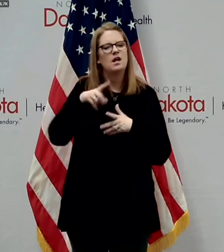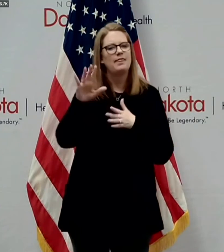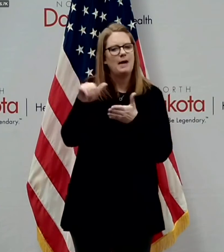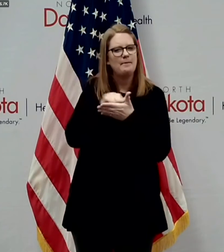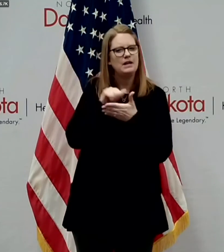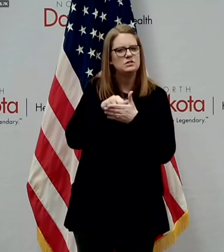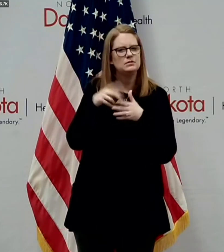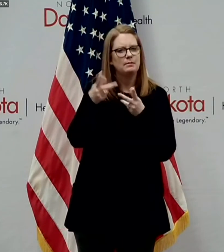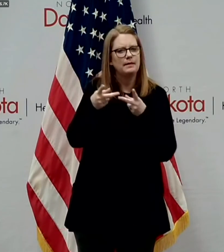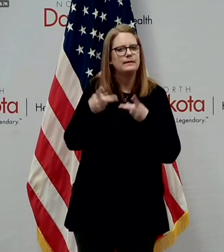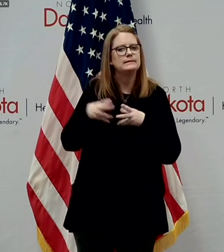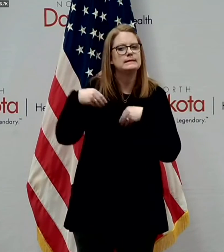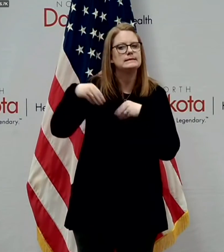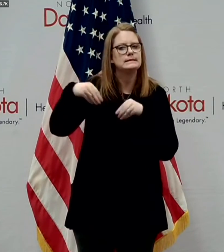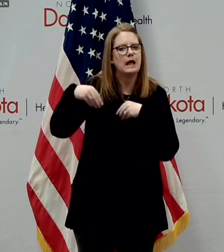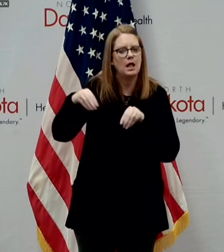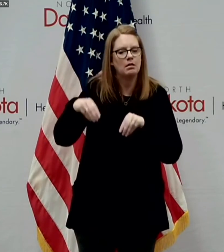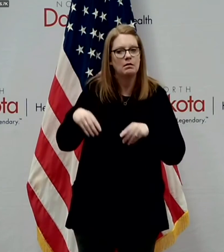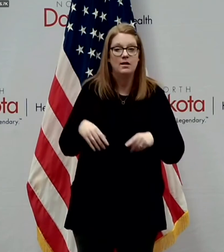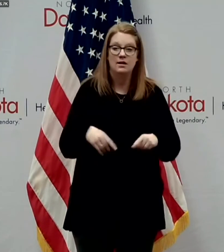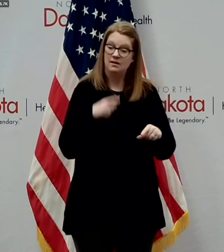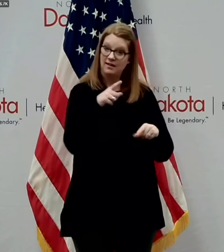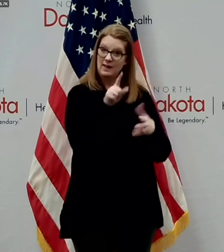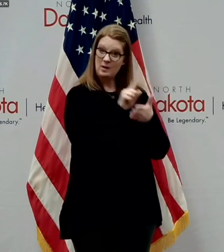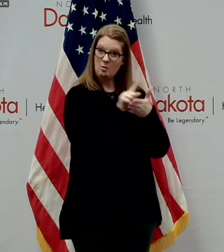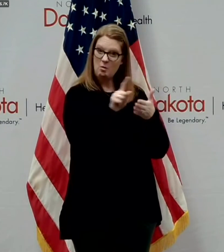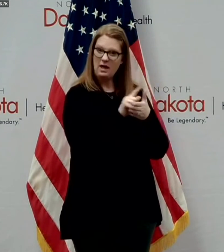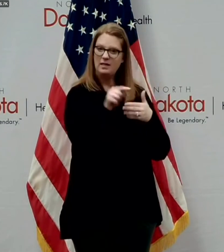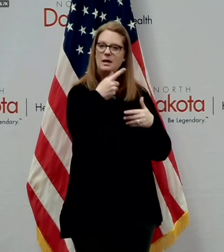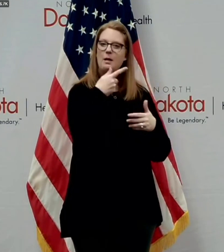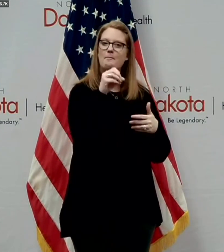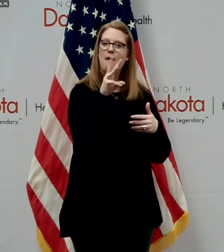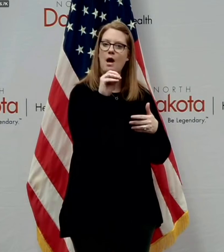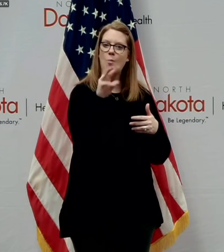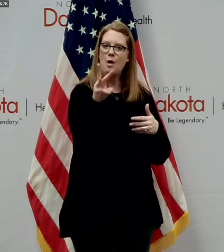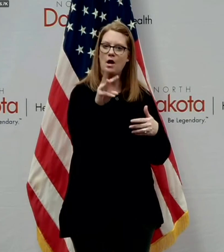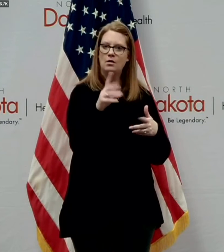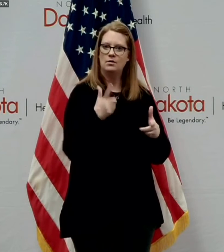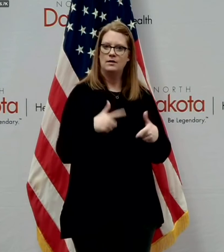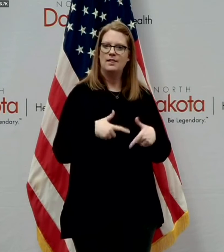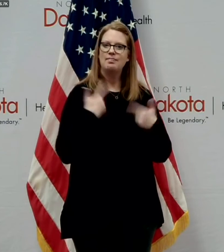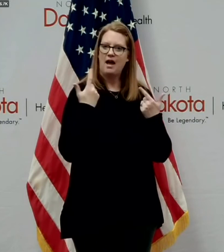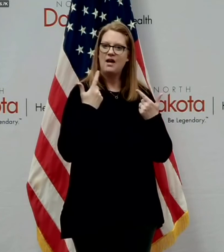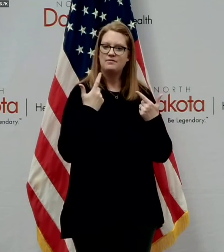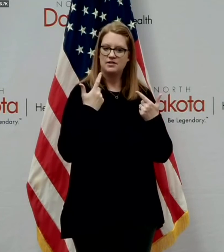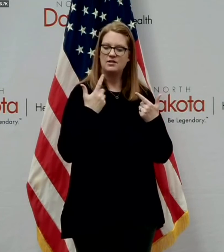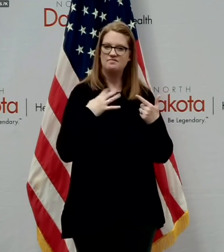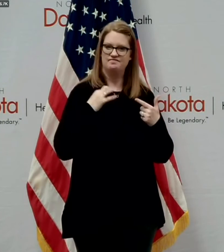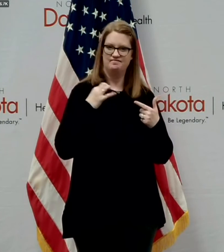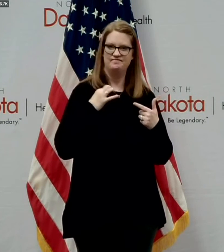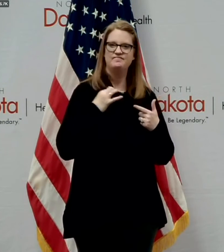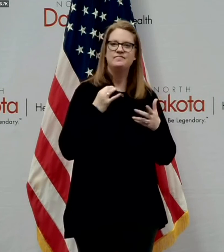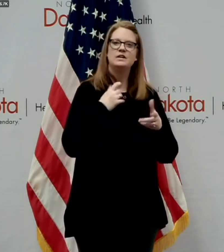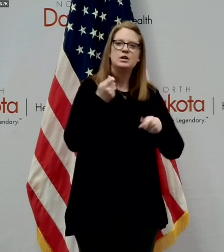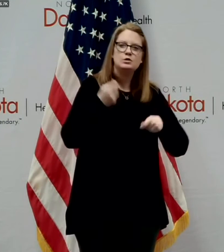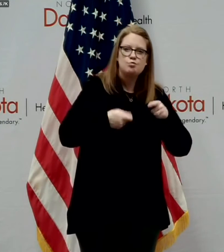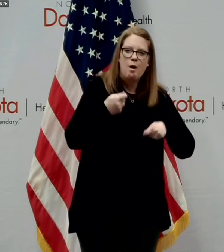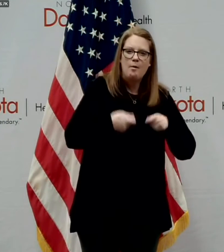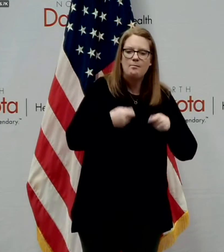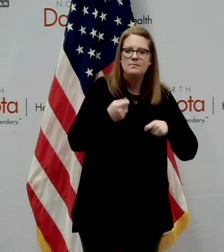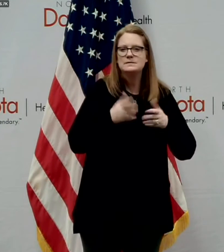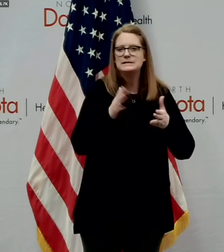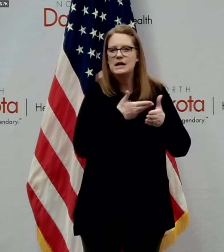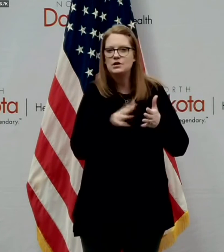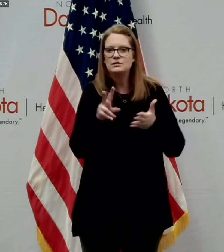page. And this page even hosts weekly virtual powwows with a live lineup of volunteer drum groups, singers, and dancers. This